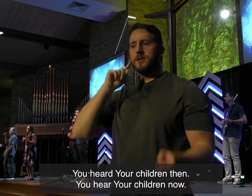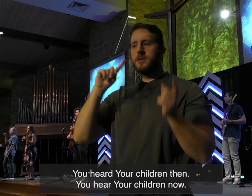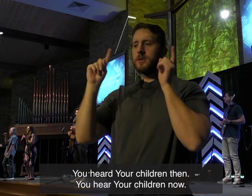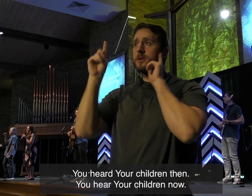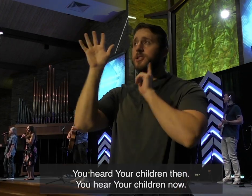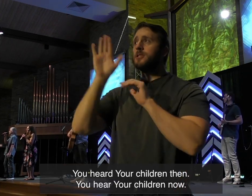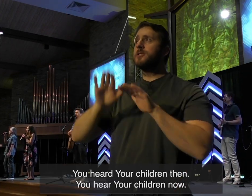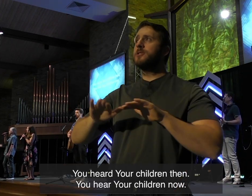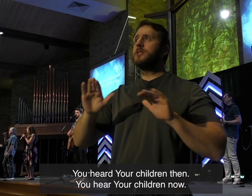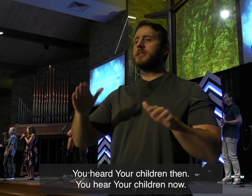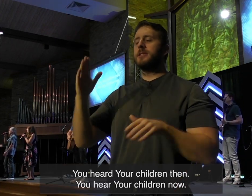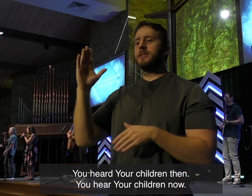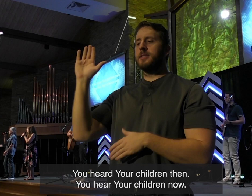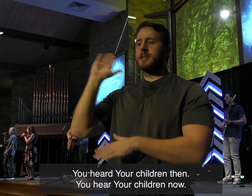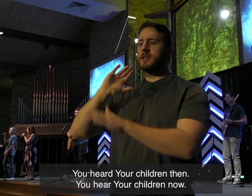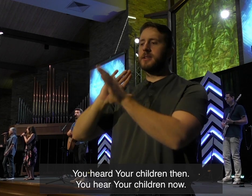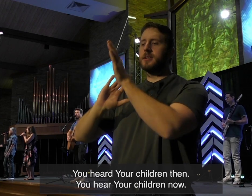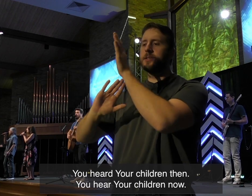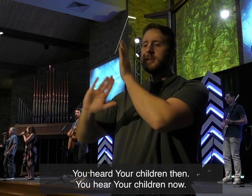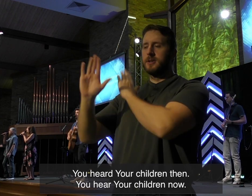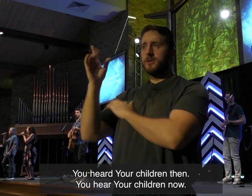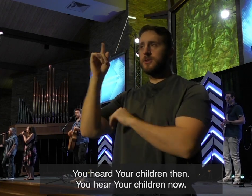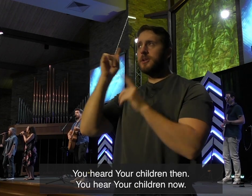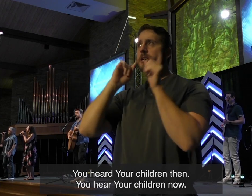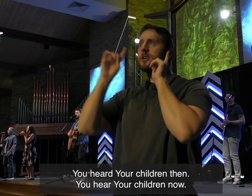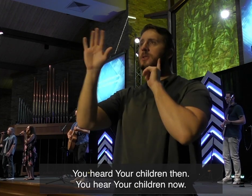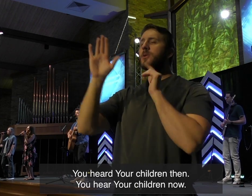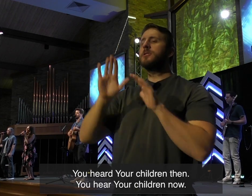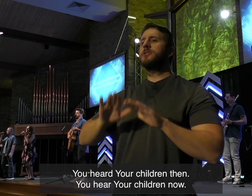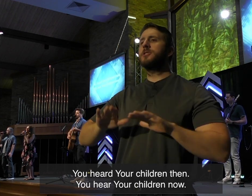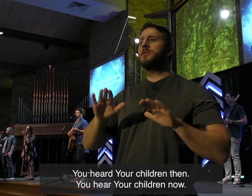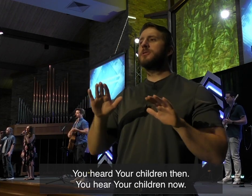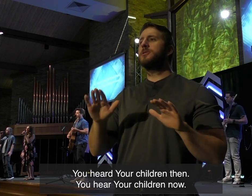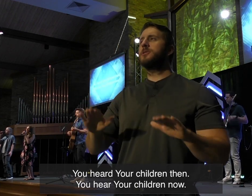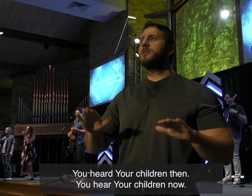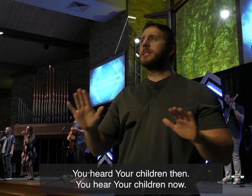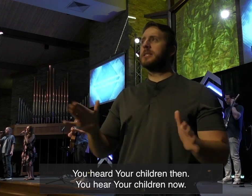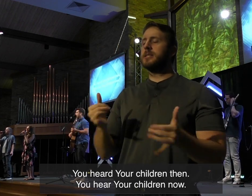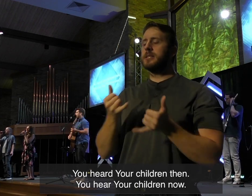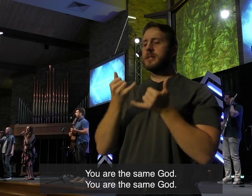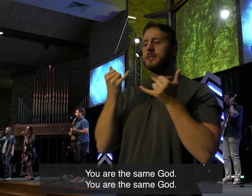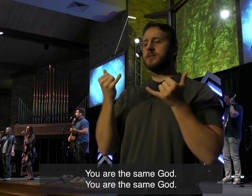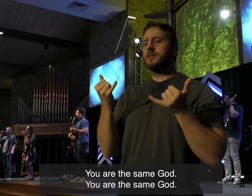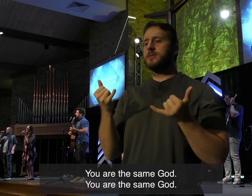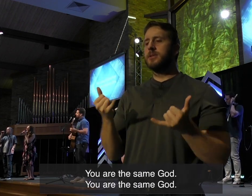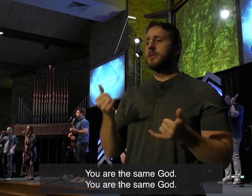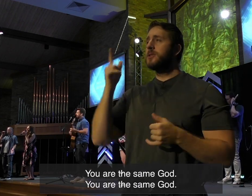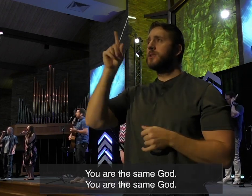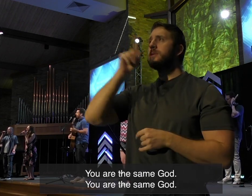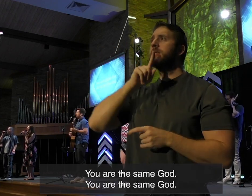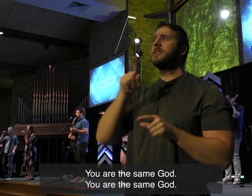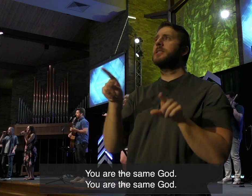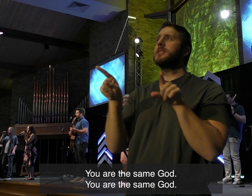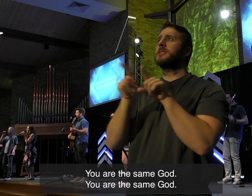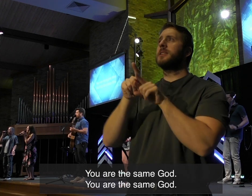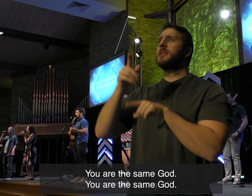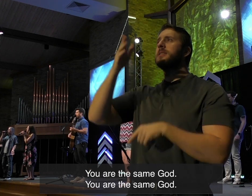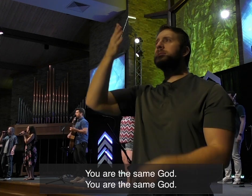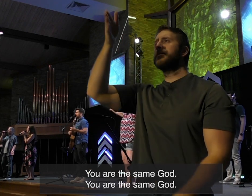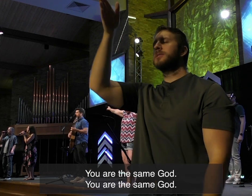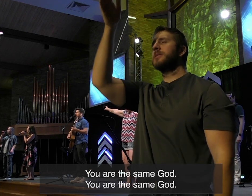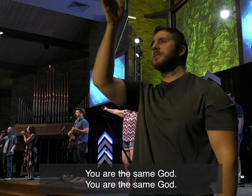You heard your children then, you hear your children now. You are